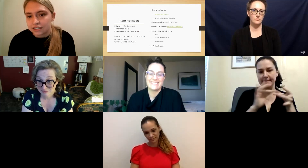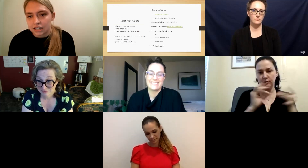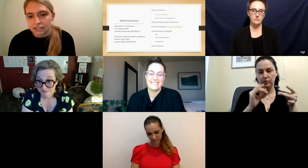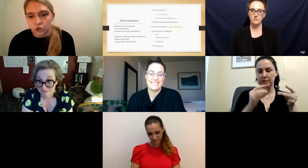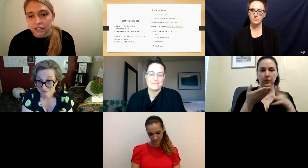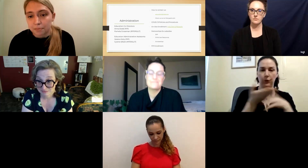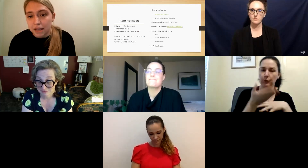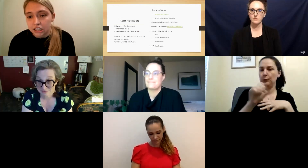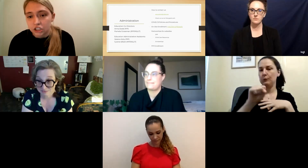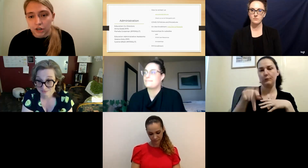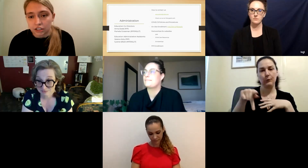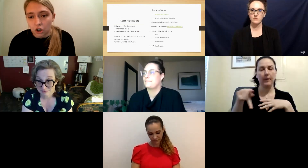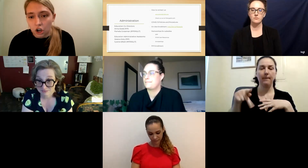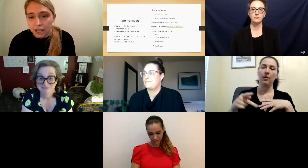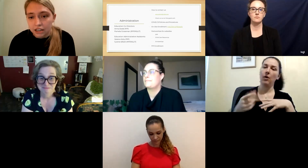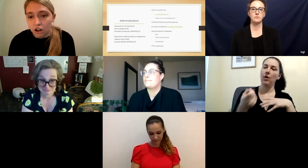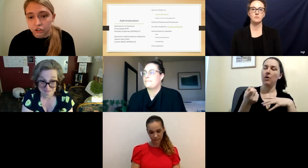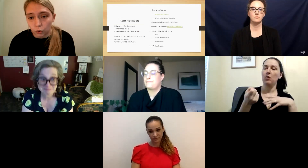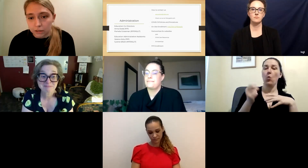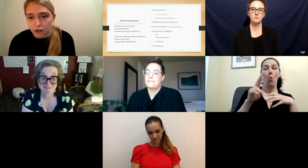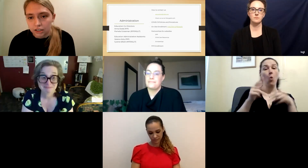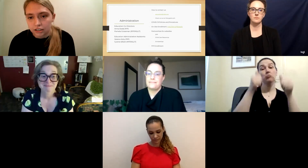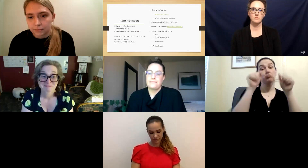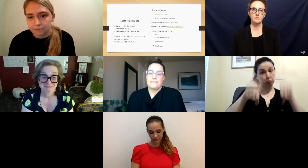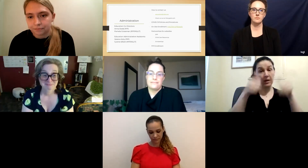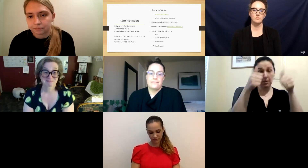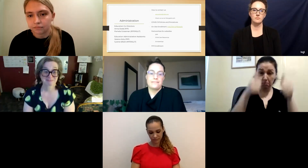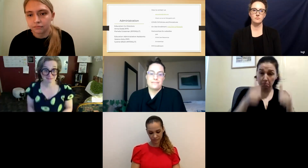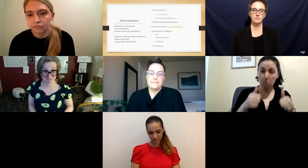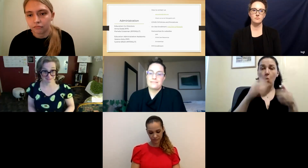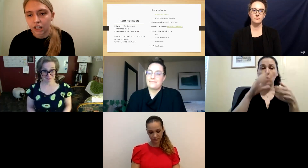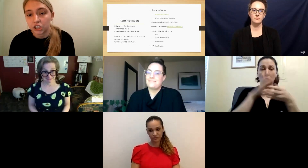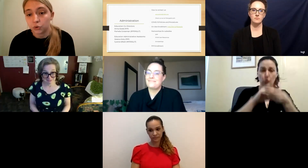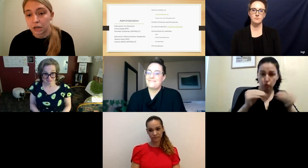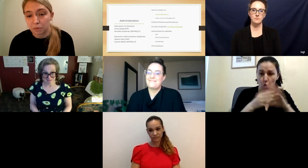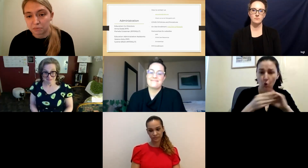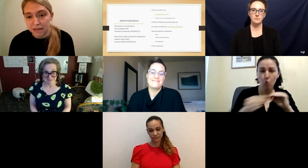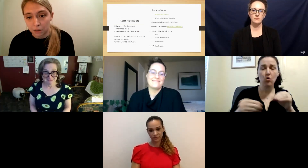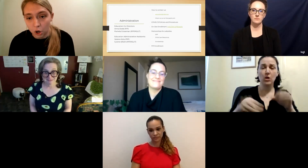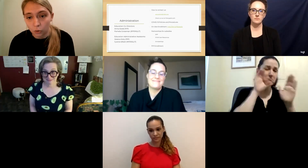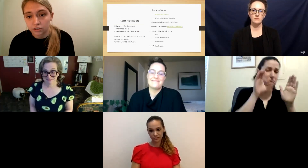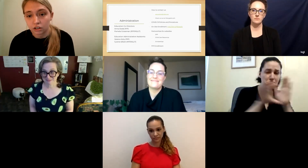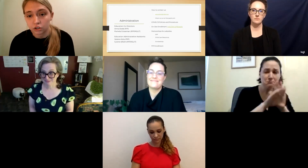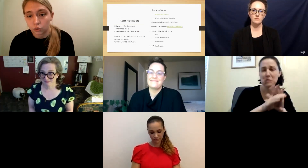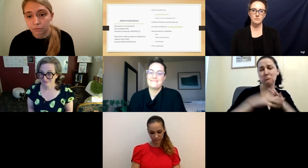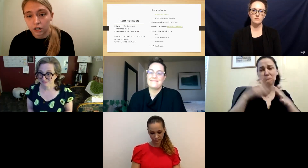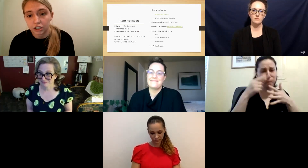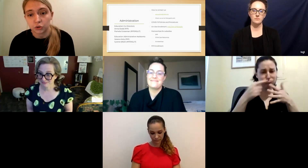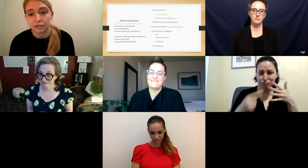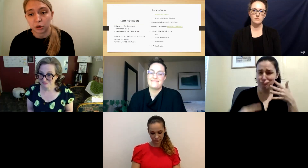You could send us a direct message, a direct comment on StoryPark. You could make a post on